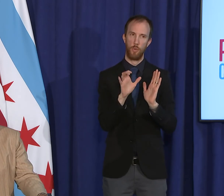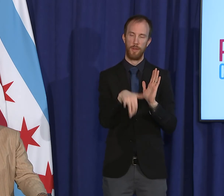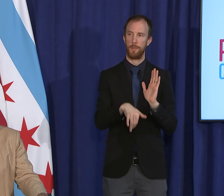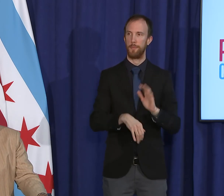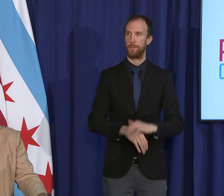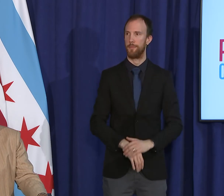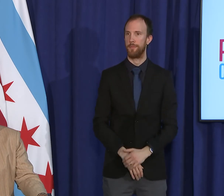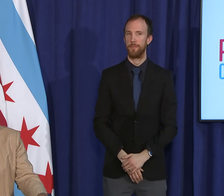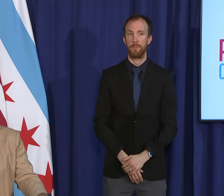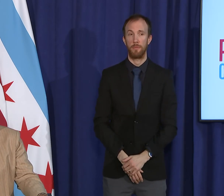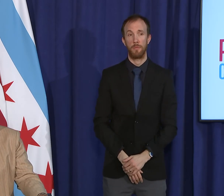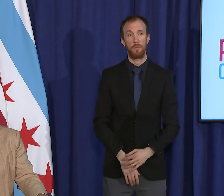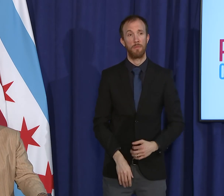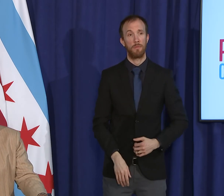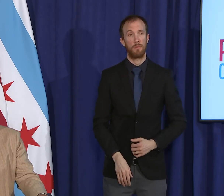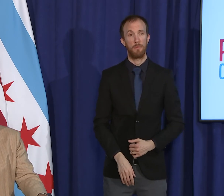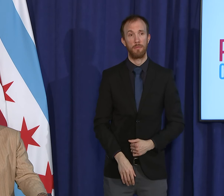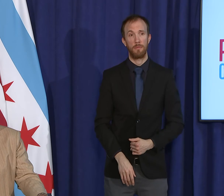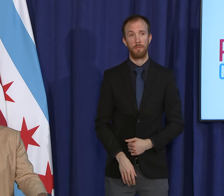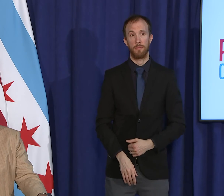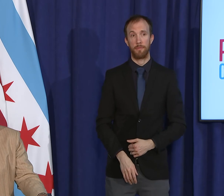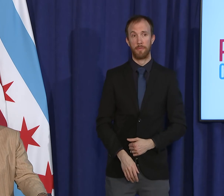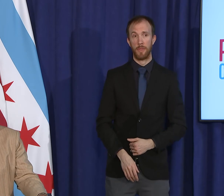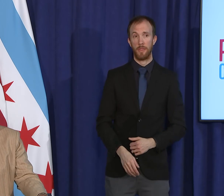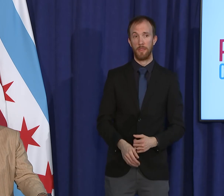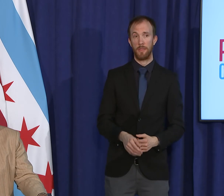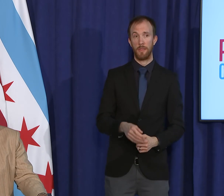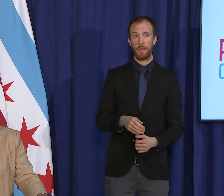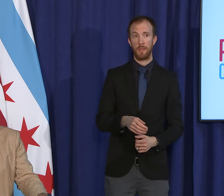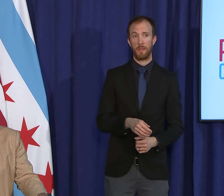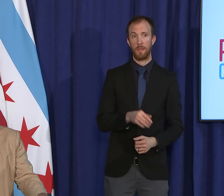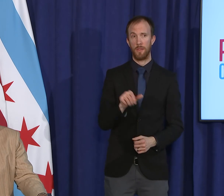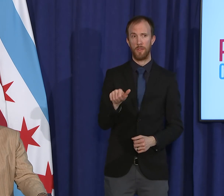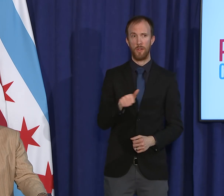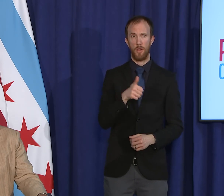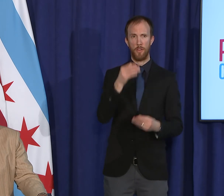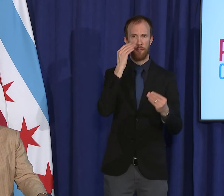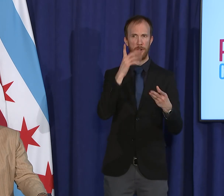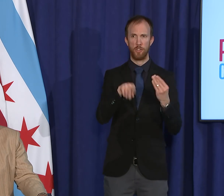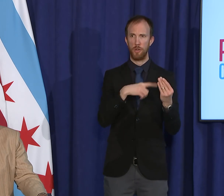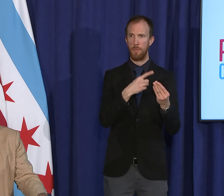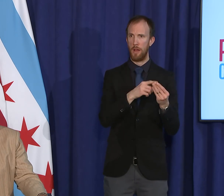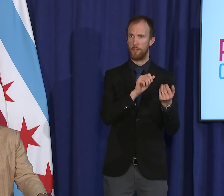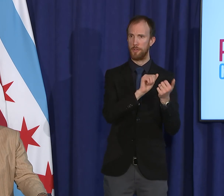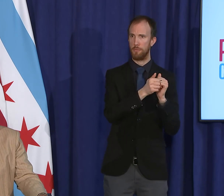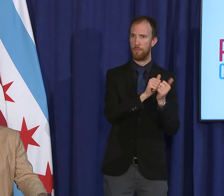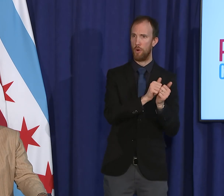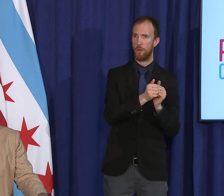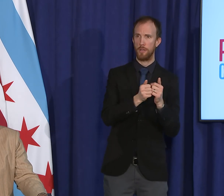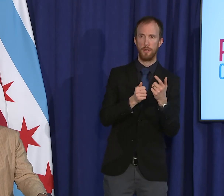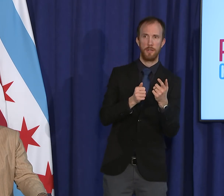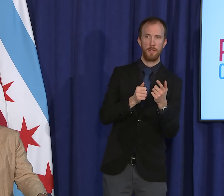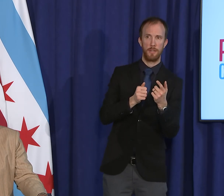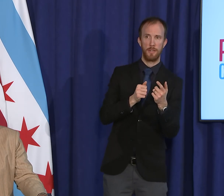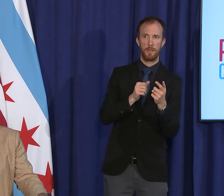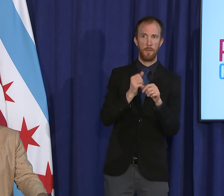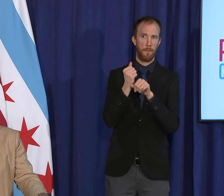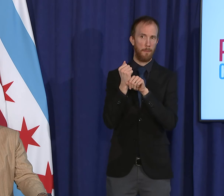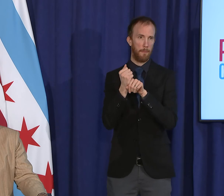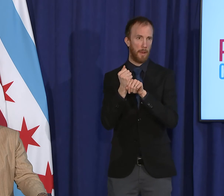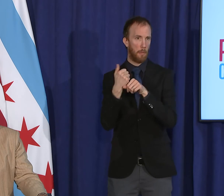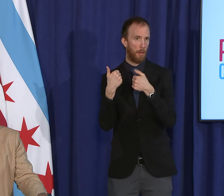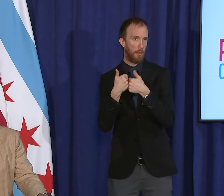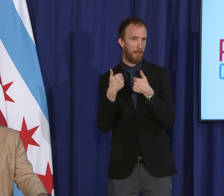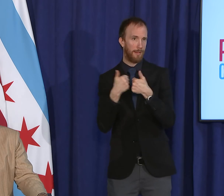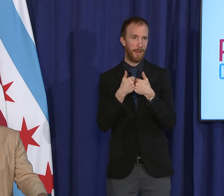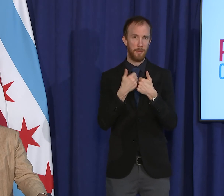Any potential movement for sports fans and sports? Any update on that? No, Cubs games, Sox games. not at this time, but I